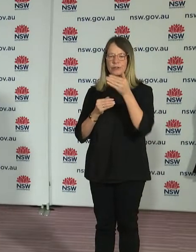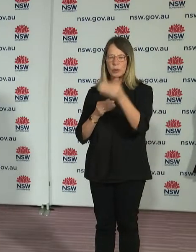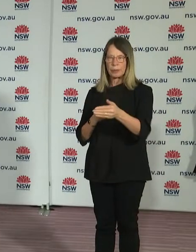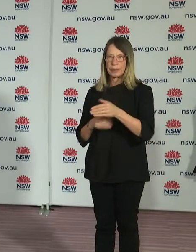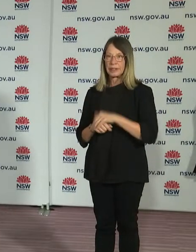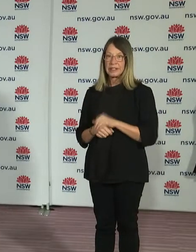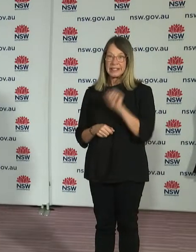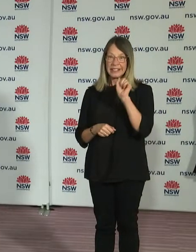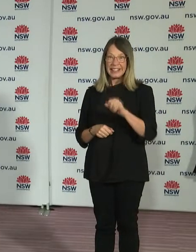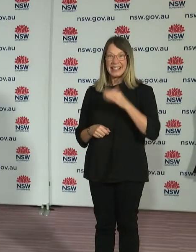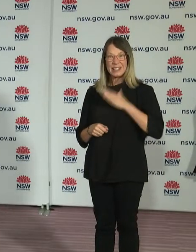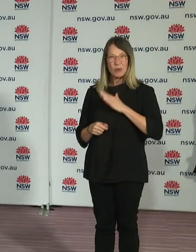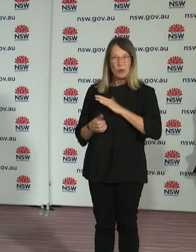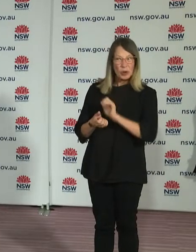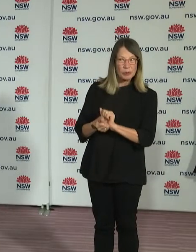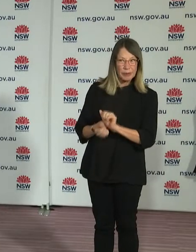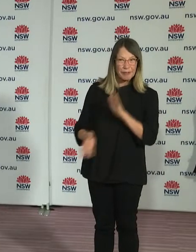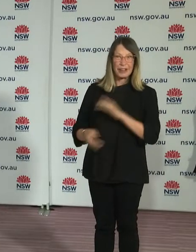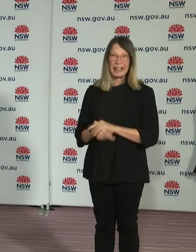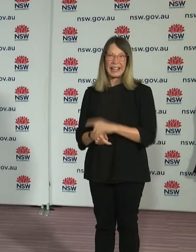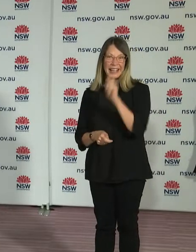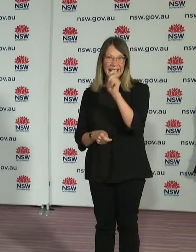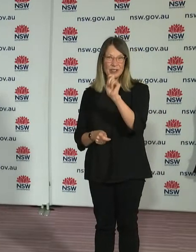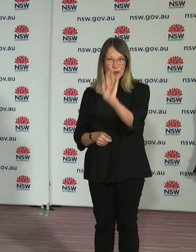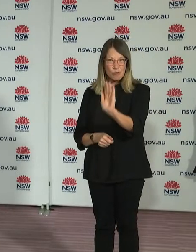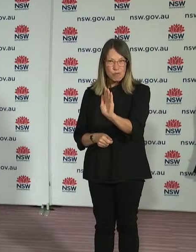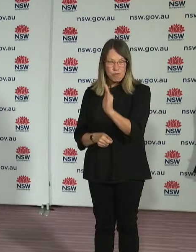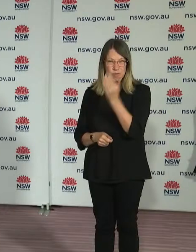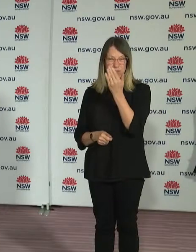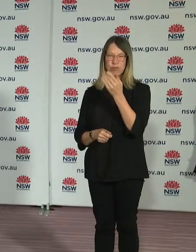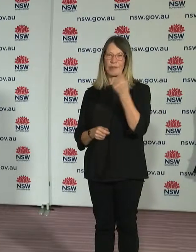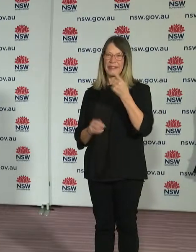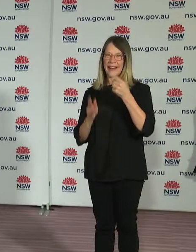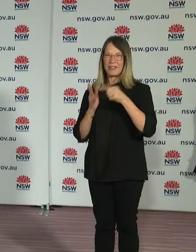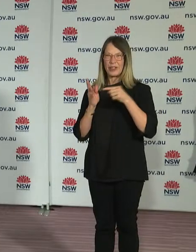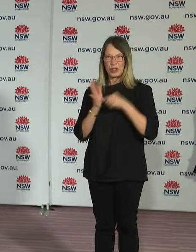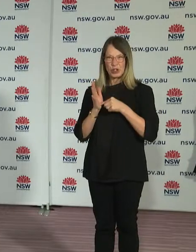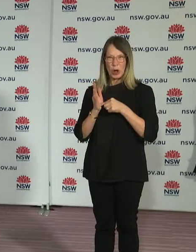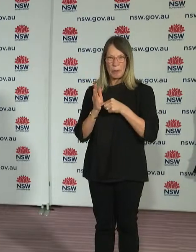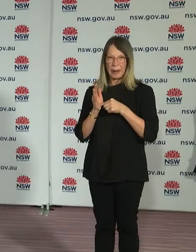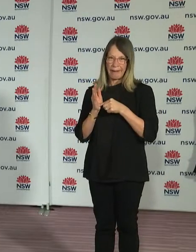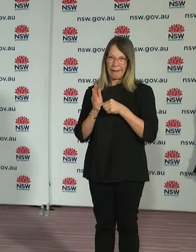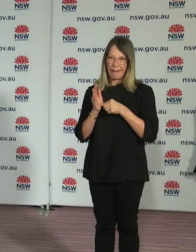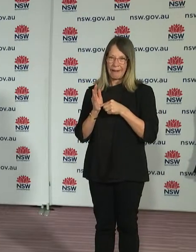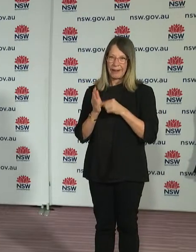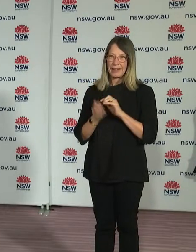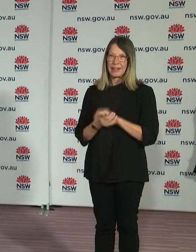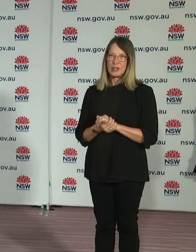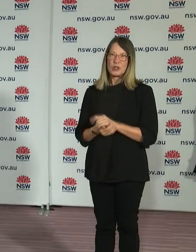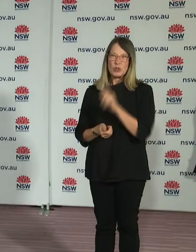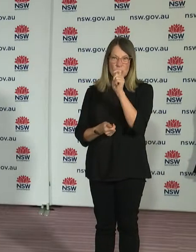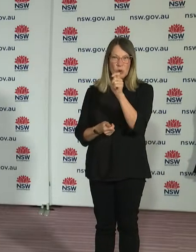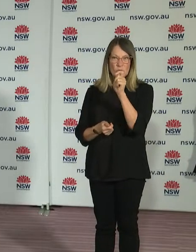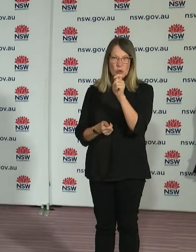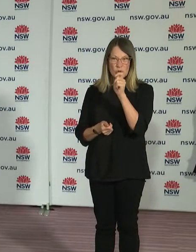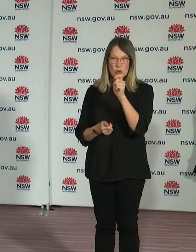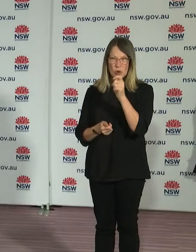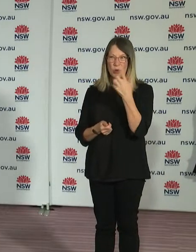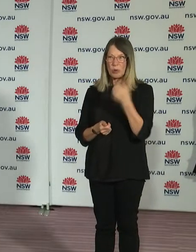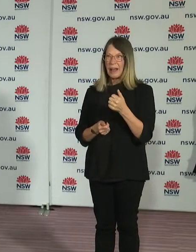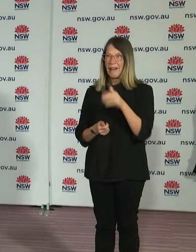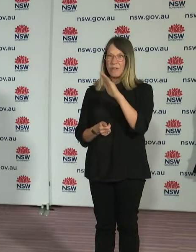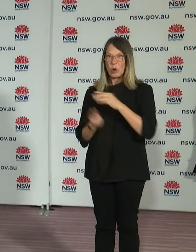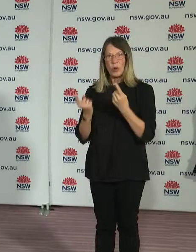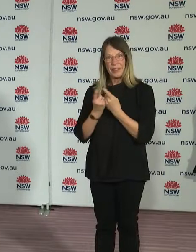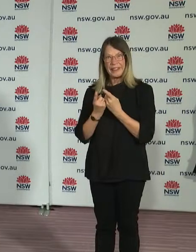freedoms, but they're literally around the corner. It's really good to be able to say in less than 10 days we'll have all those freedoms that we've missed. But as